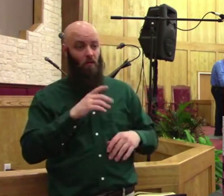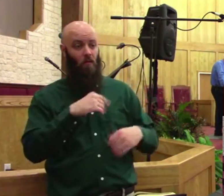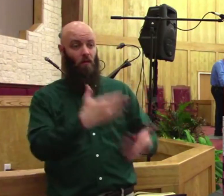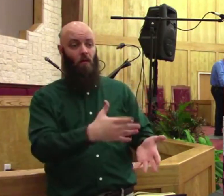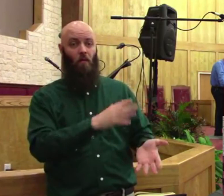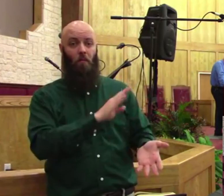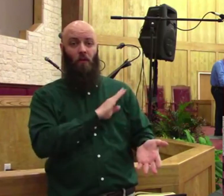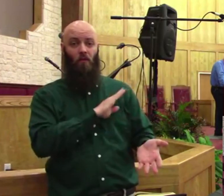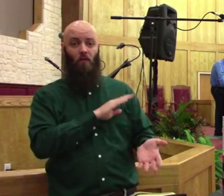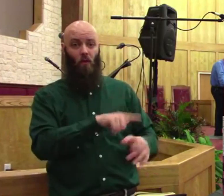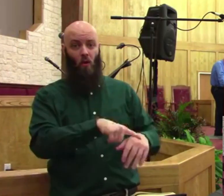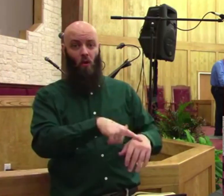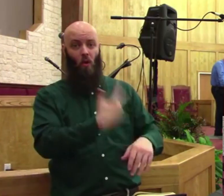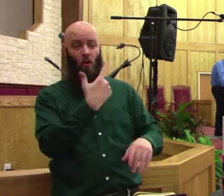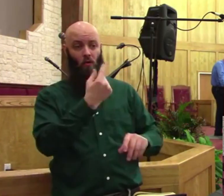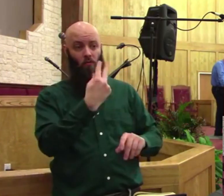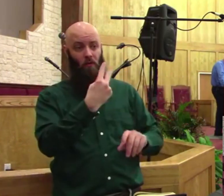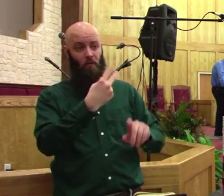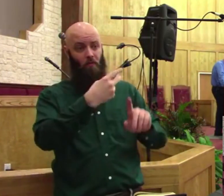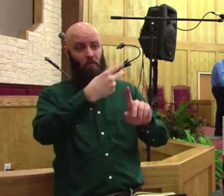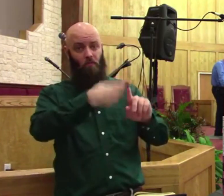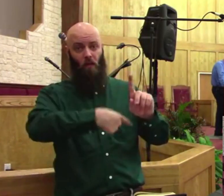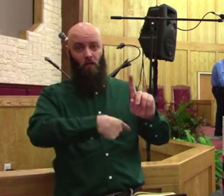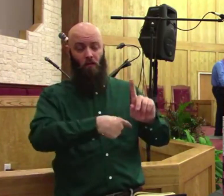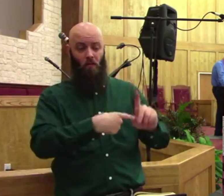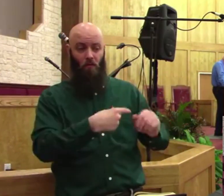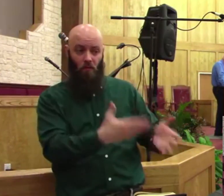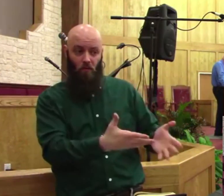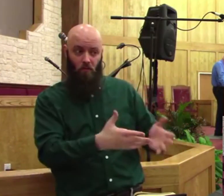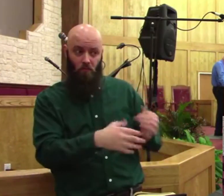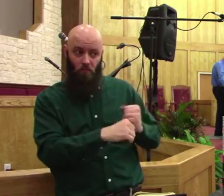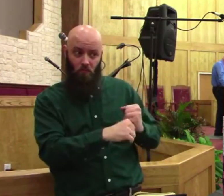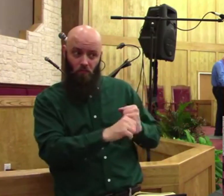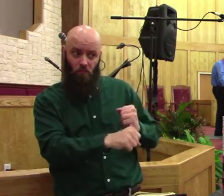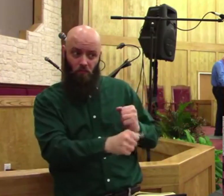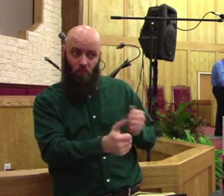turn away from his sin and turn to God?